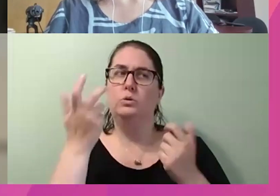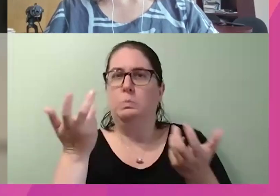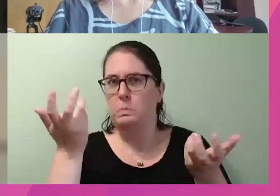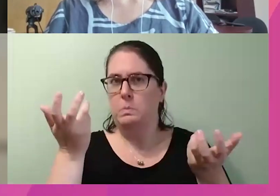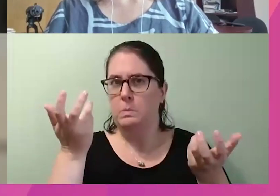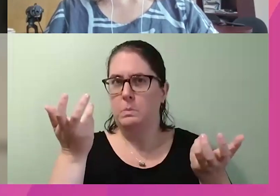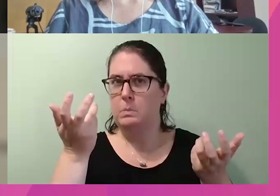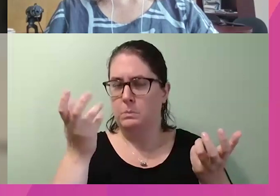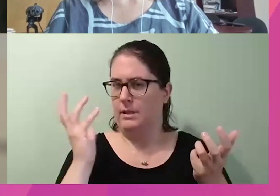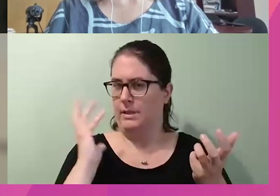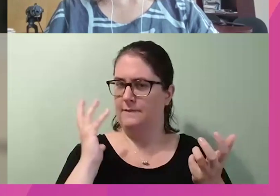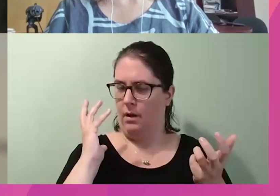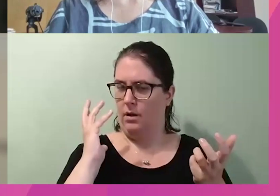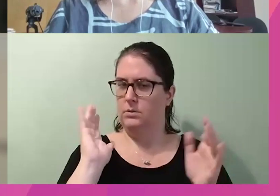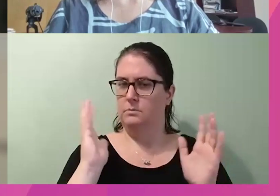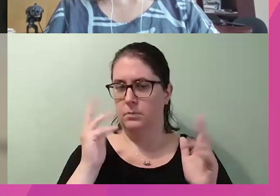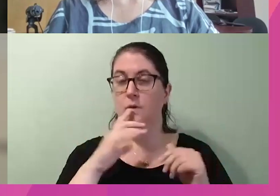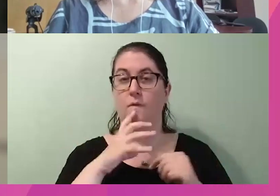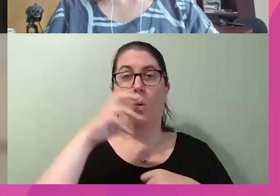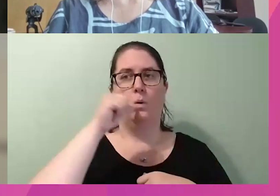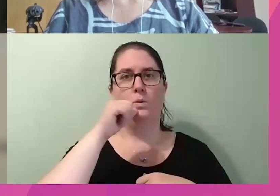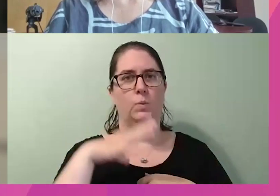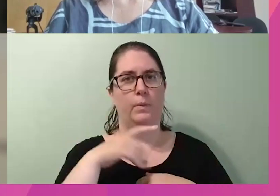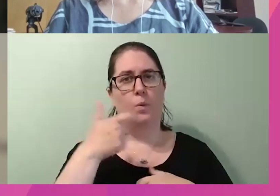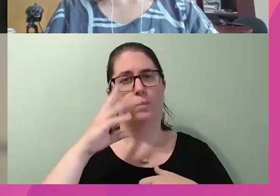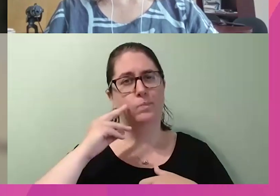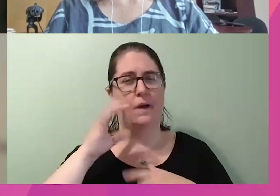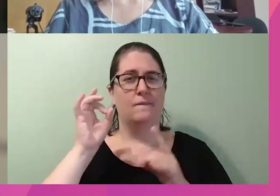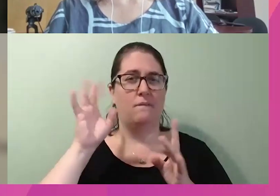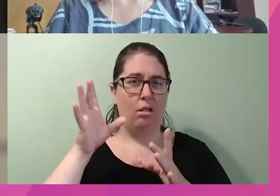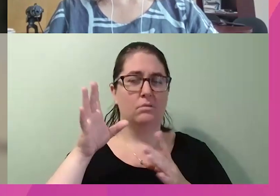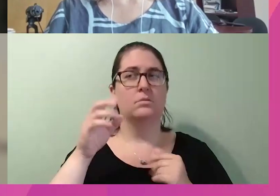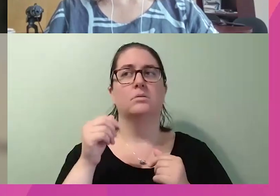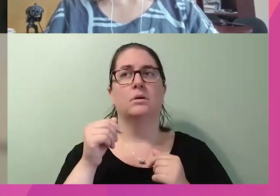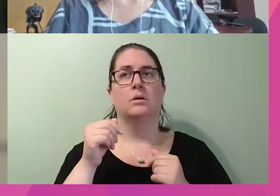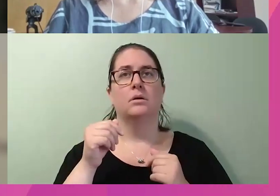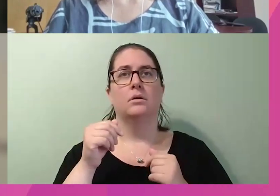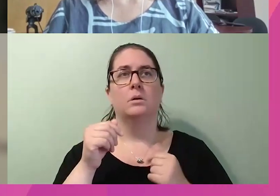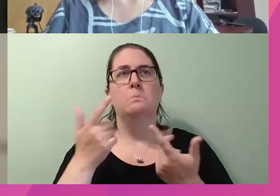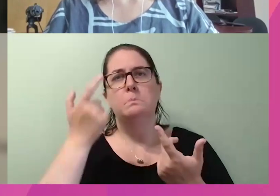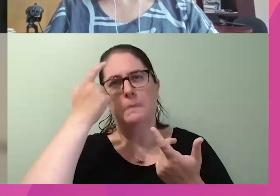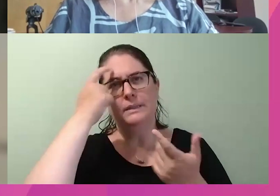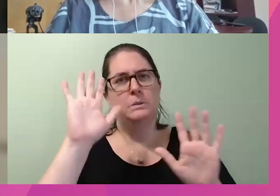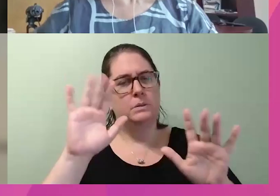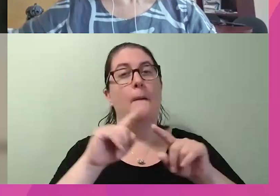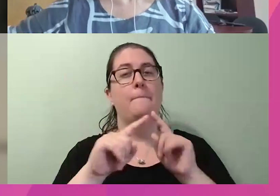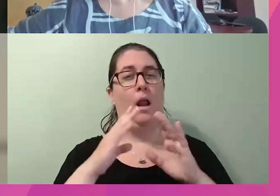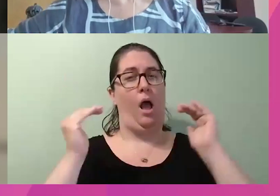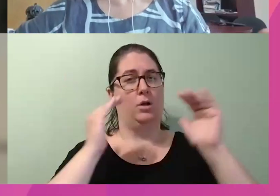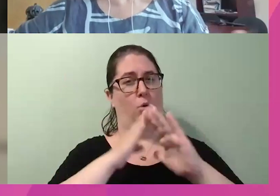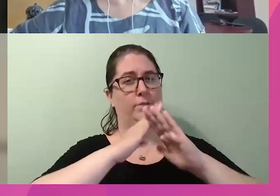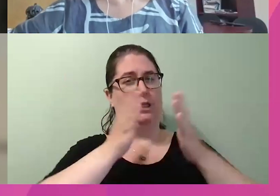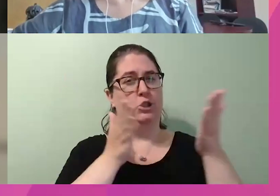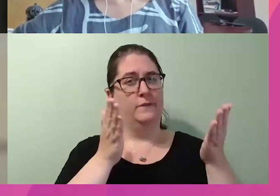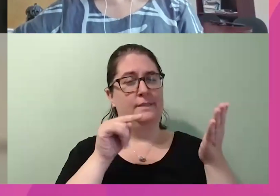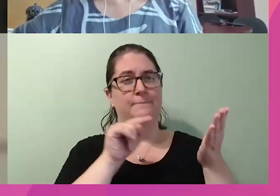So when we're focused on older women experiencing violence, that definitely seems to make sense. But adult protection services